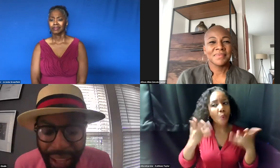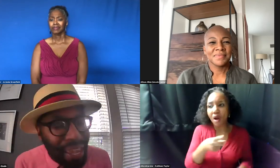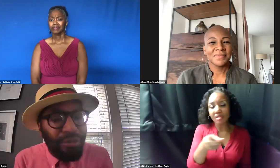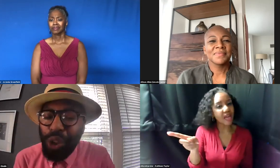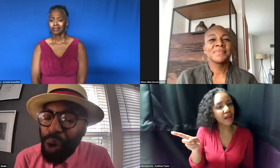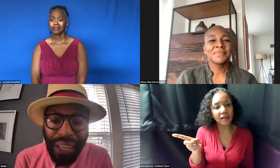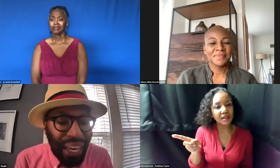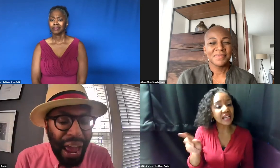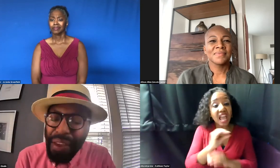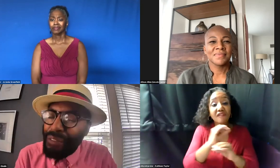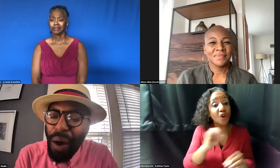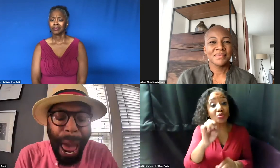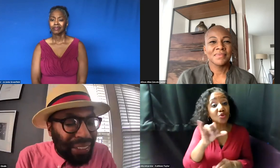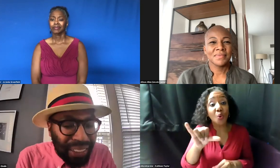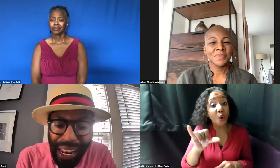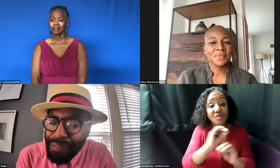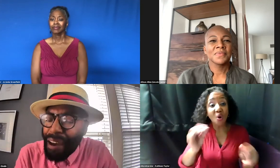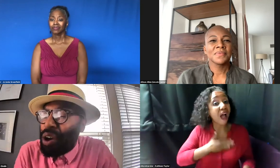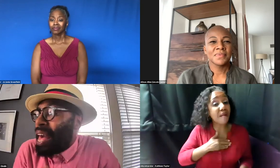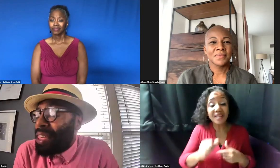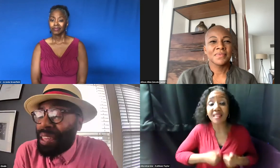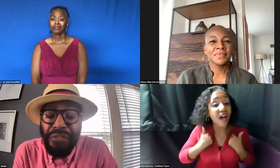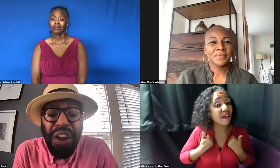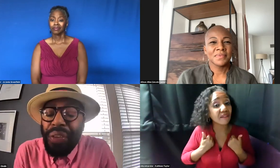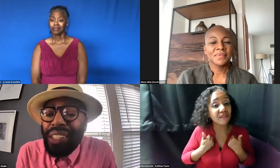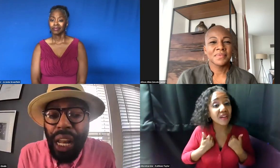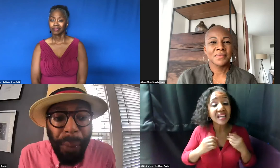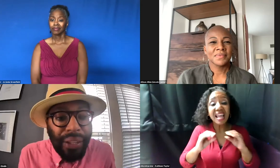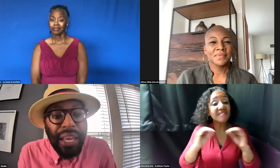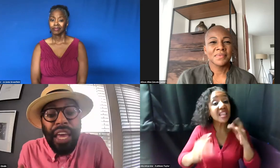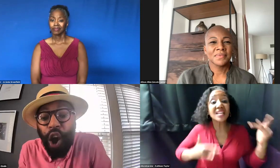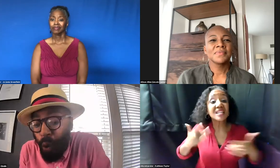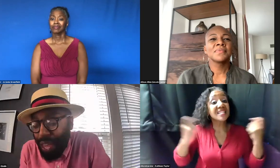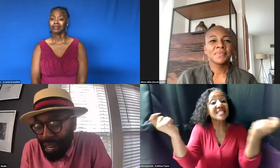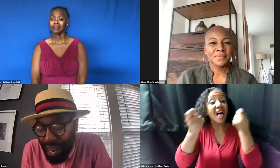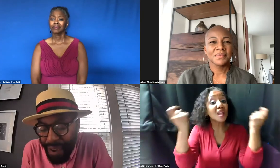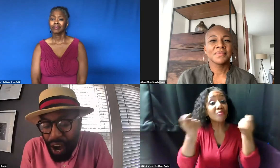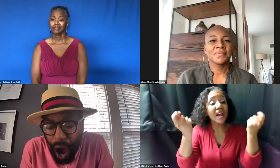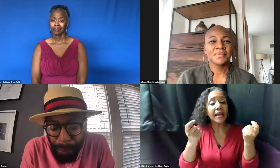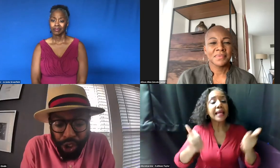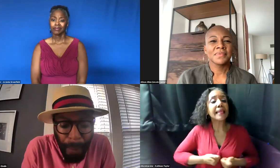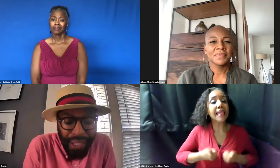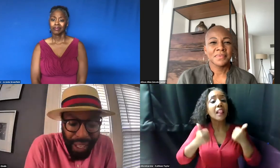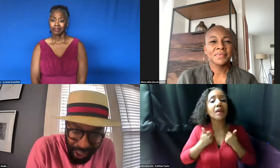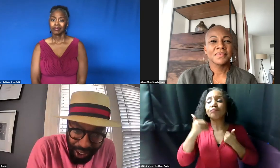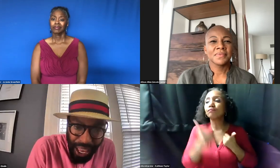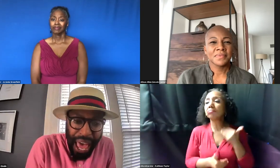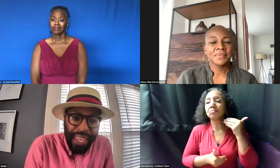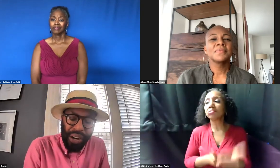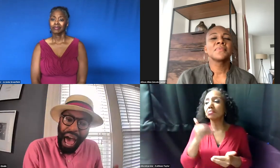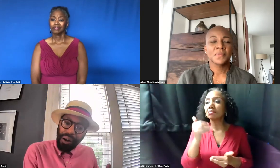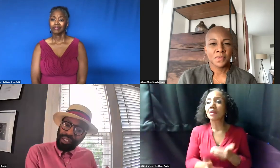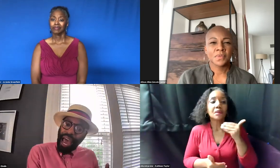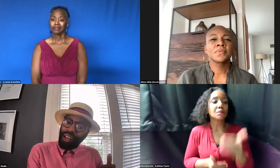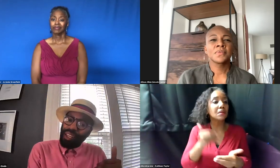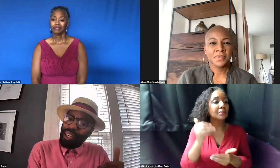person. They have no joy in their life. They have no happiness in their life. They have nothing to celebrate. They live a humdrum existence that